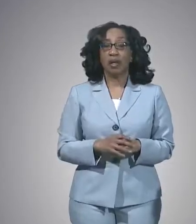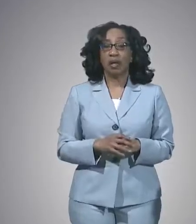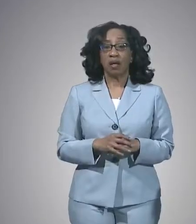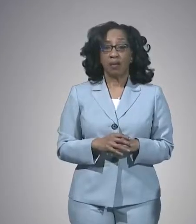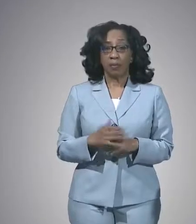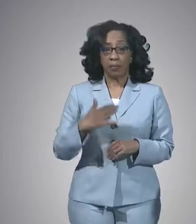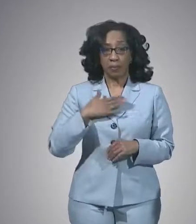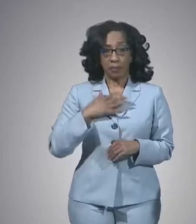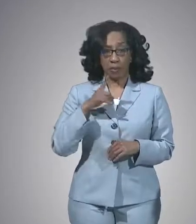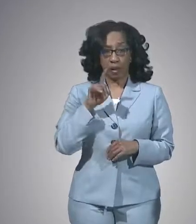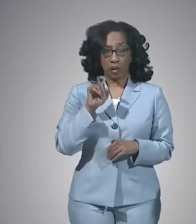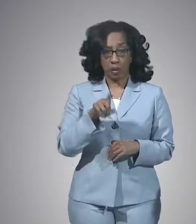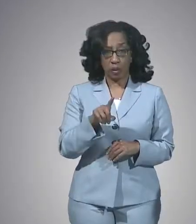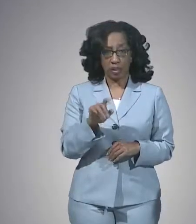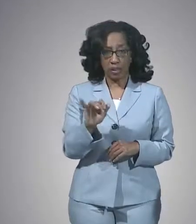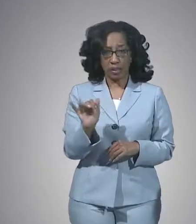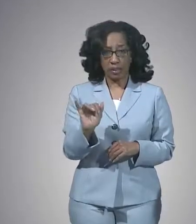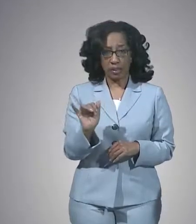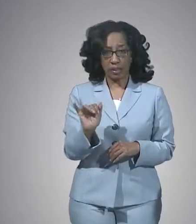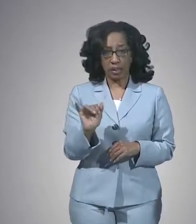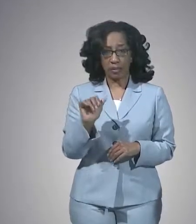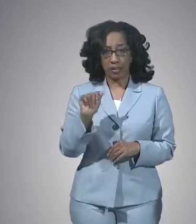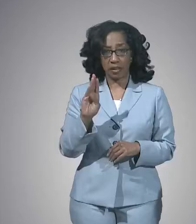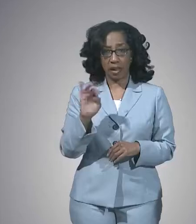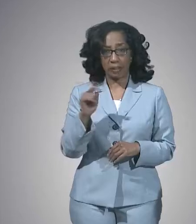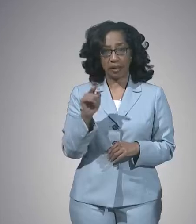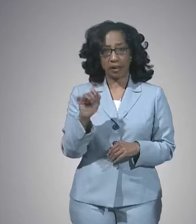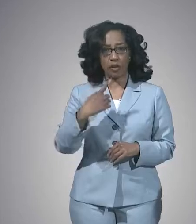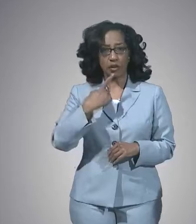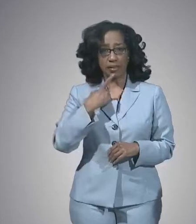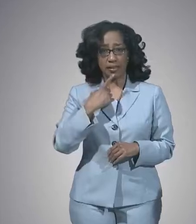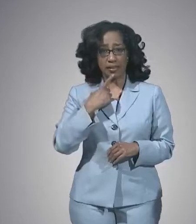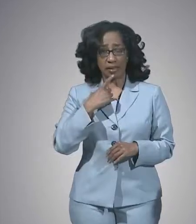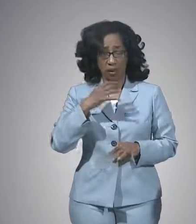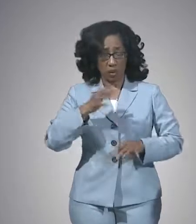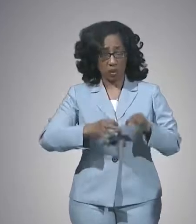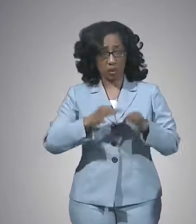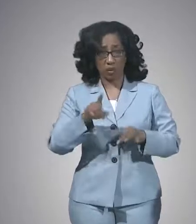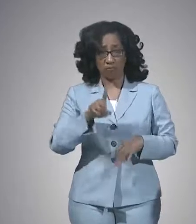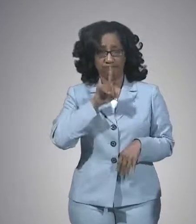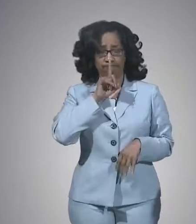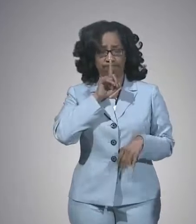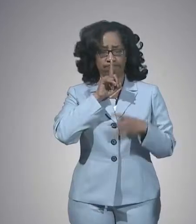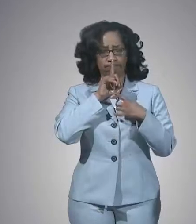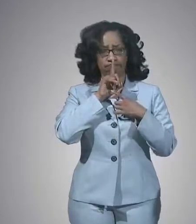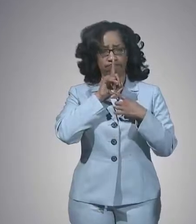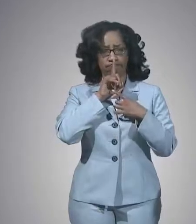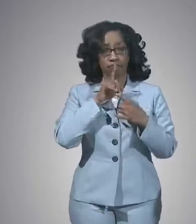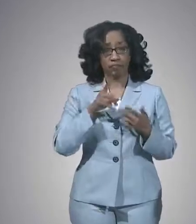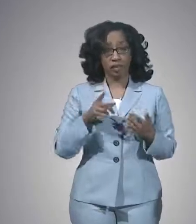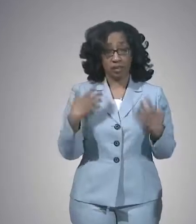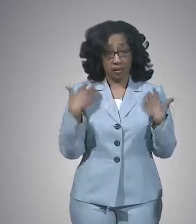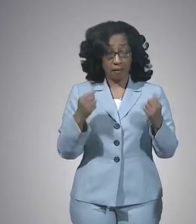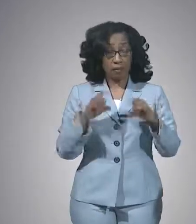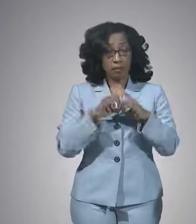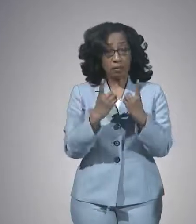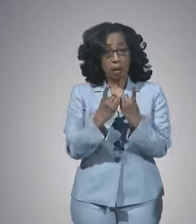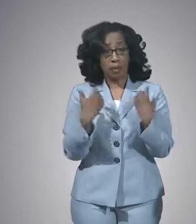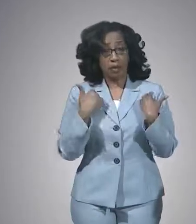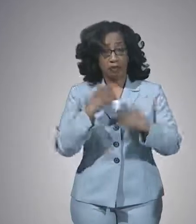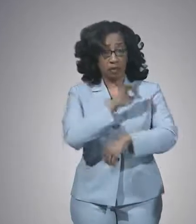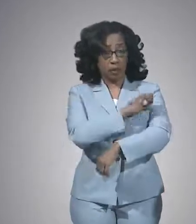question, when you say you can't comment on pending litigation, does the health department have authority